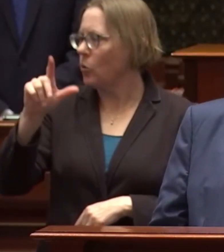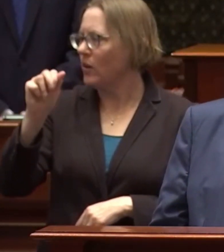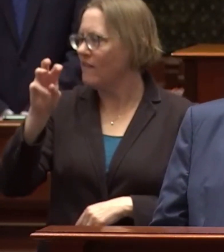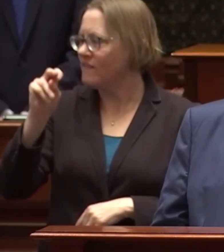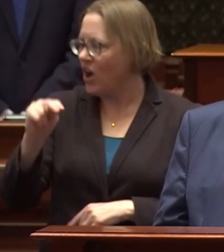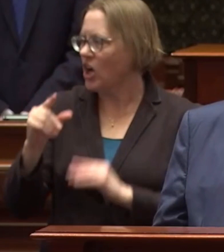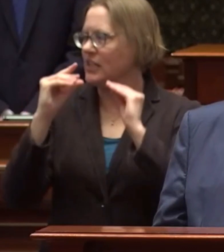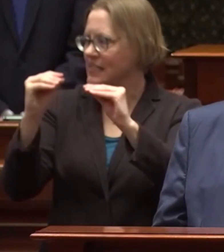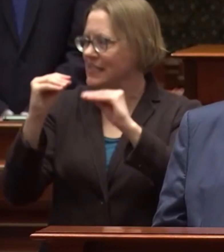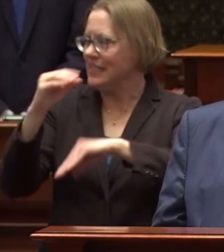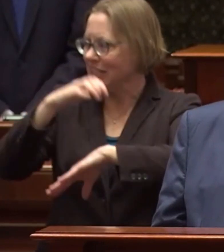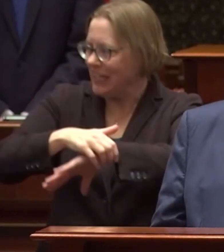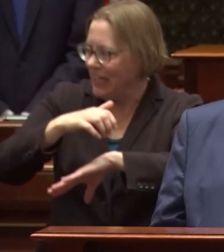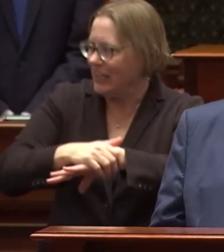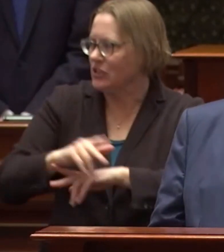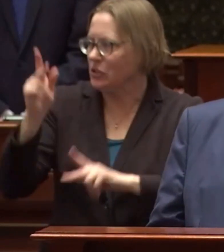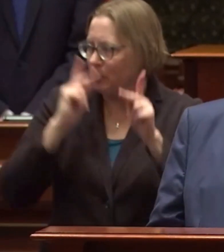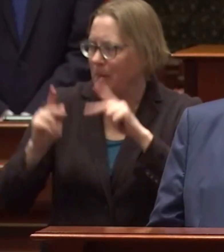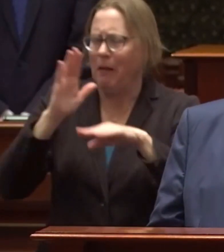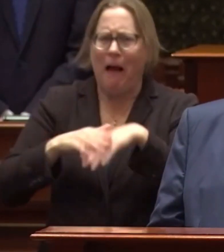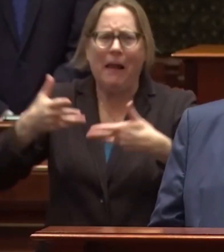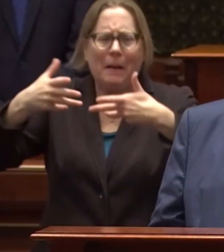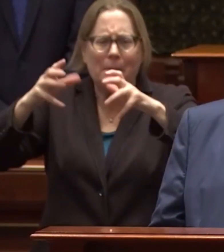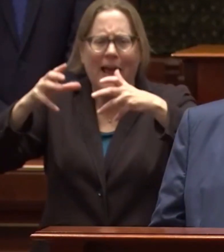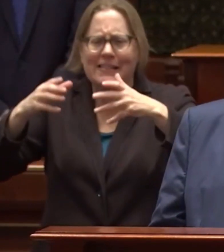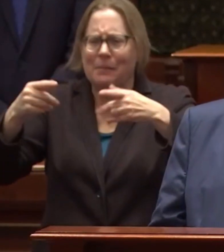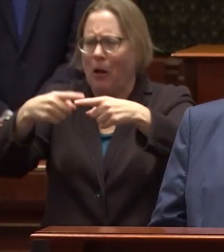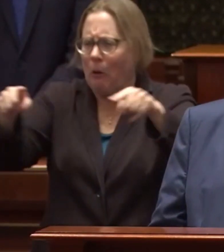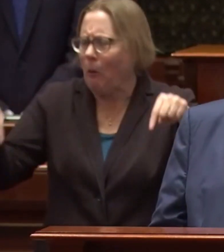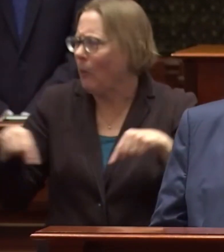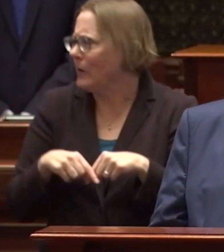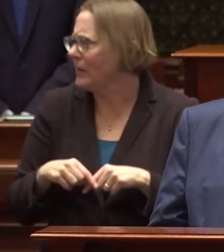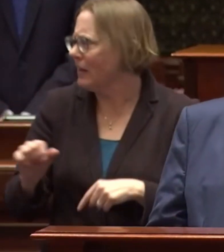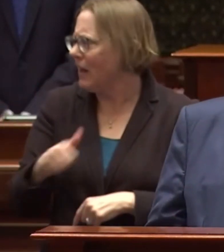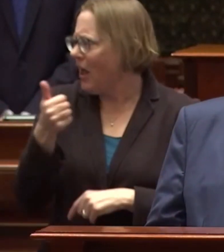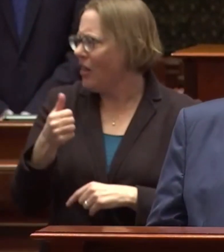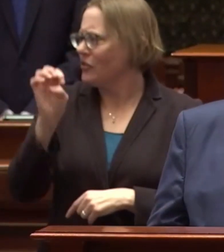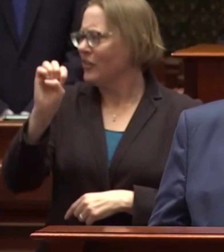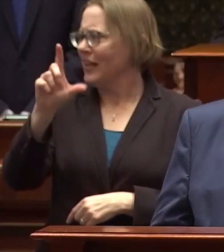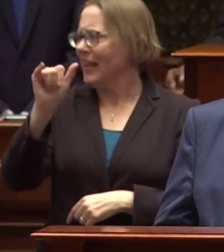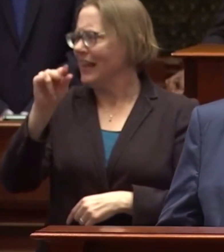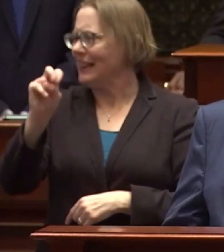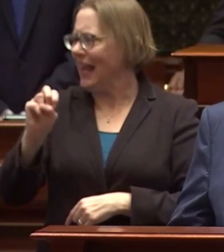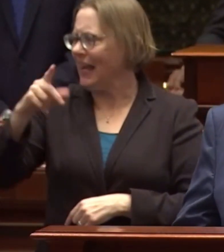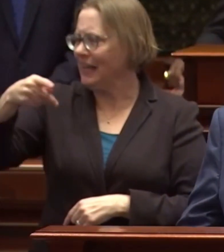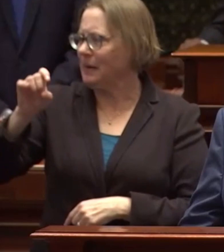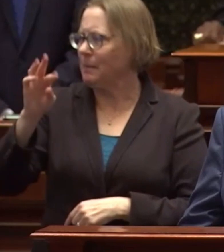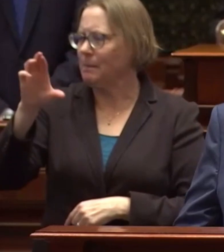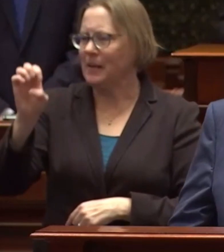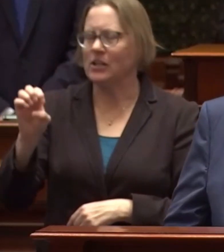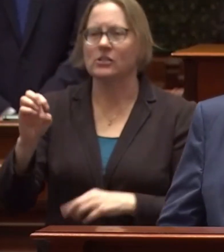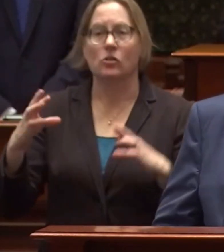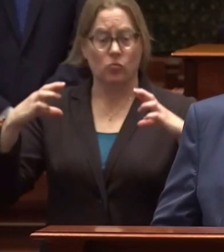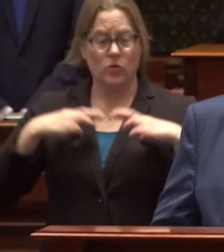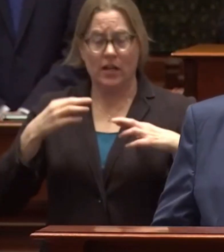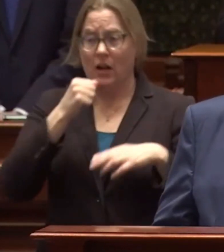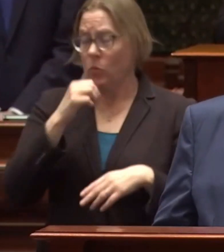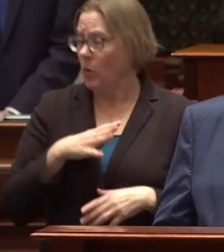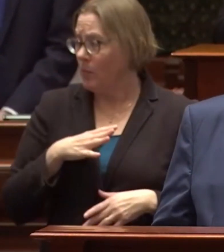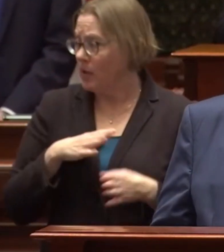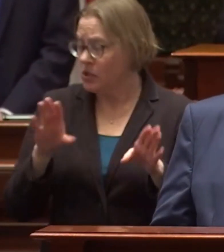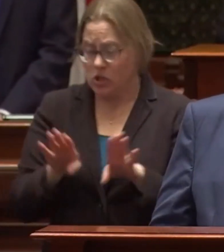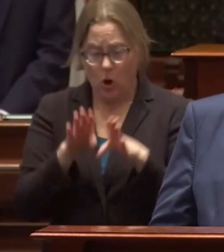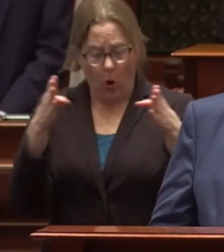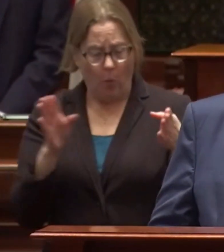South Loop basketball court. And then there's Oak Park's Elaine Pierce. A retiree, Elaine opened her